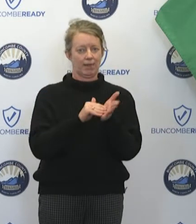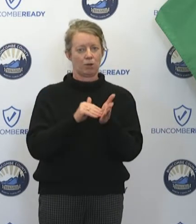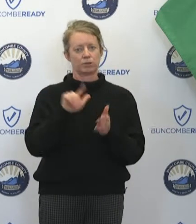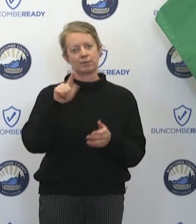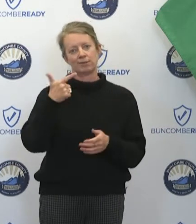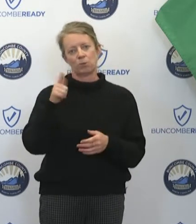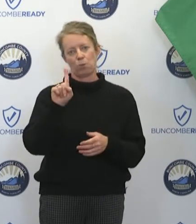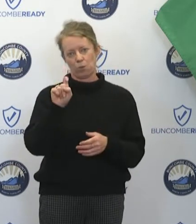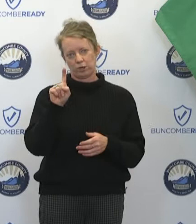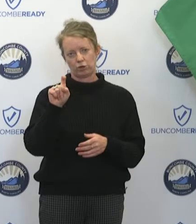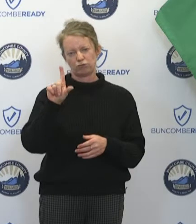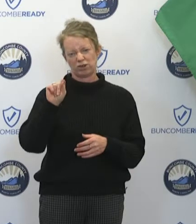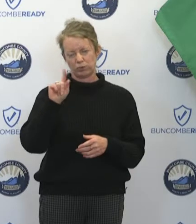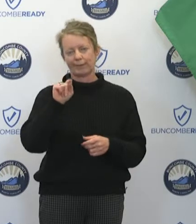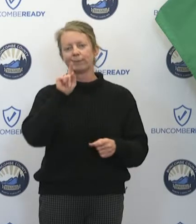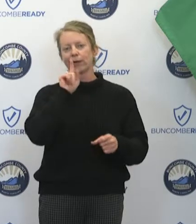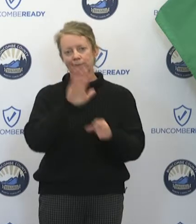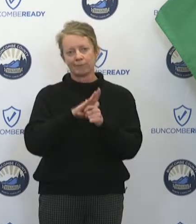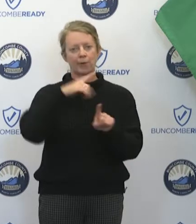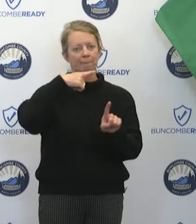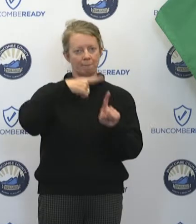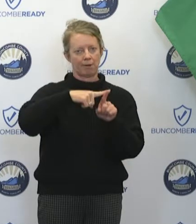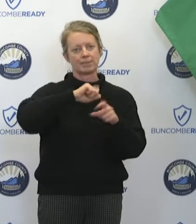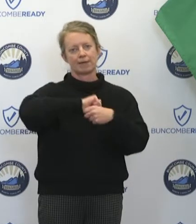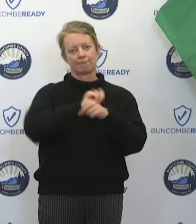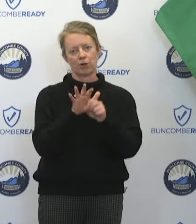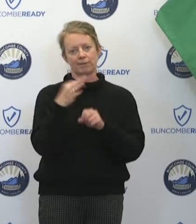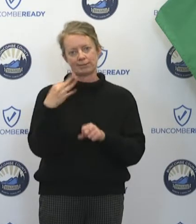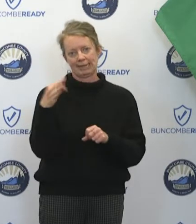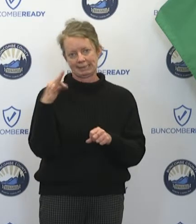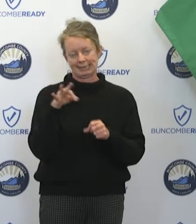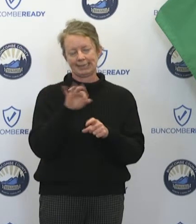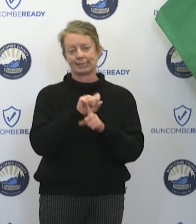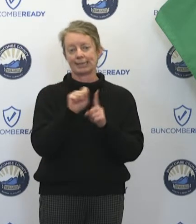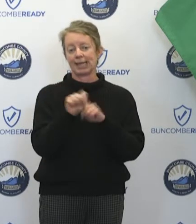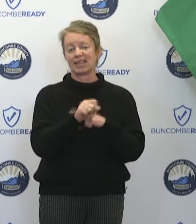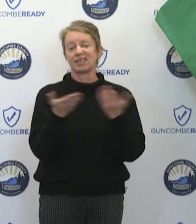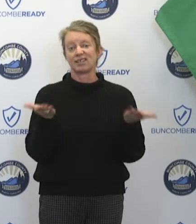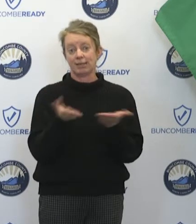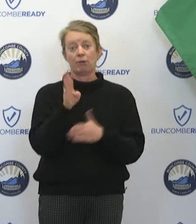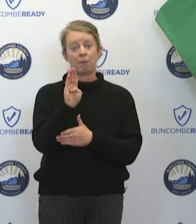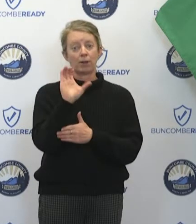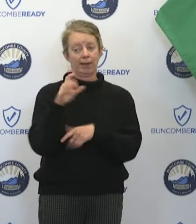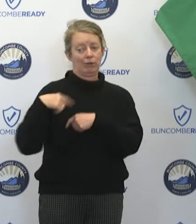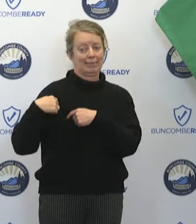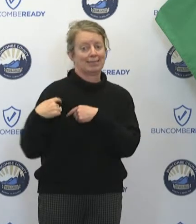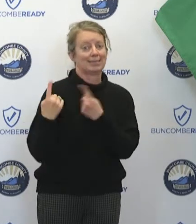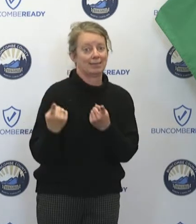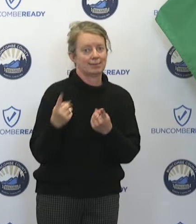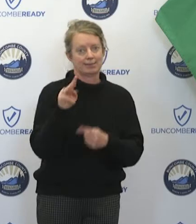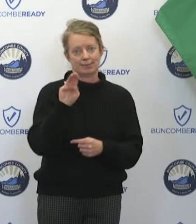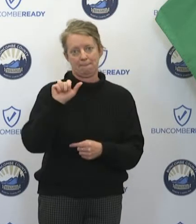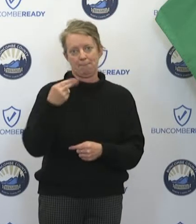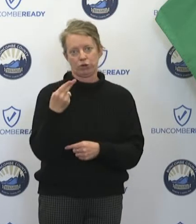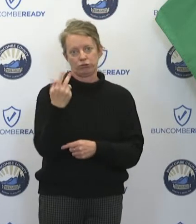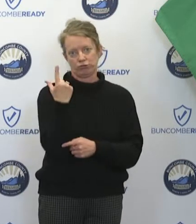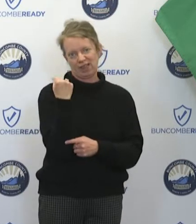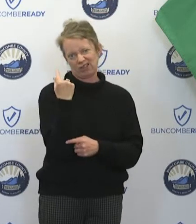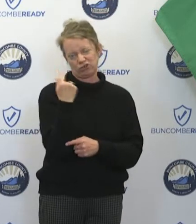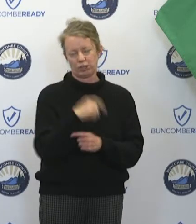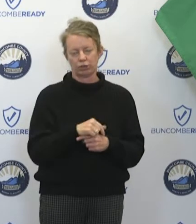15,120 confirmed COVID-19 cases have been identified in Buncombe County since the pandemic start.